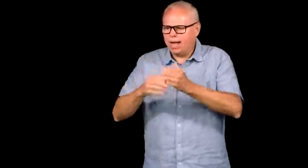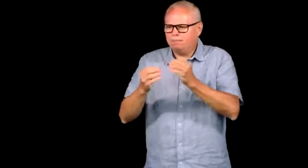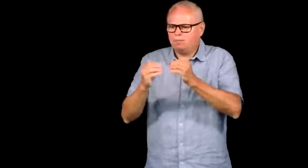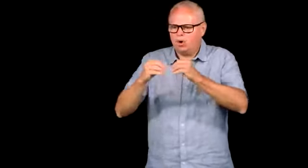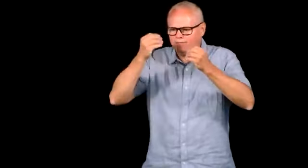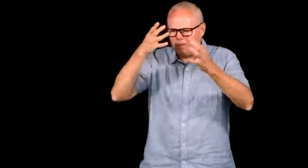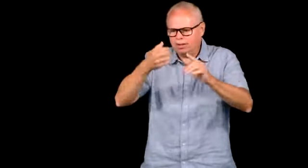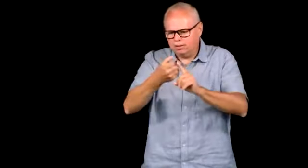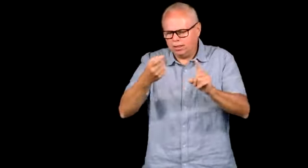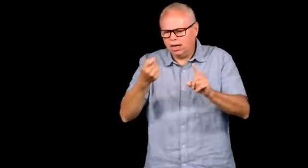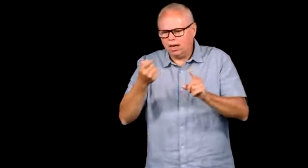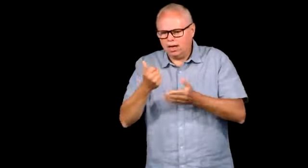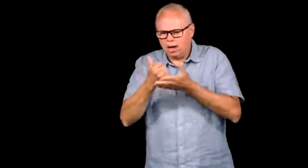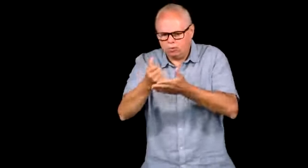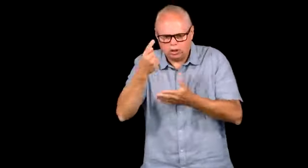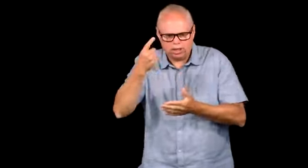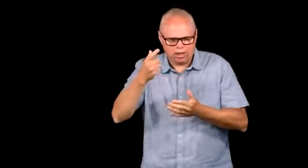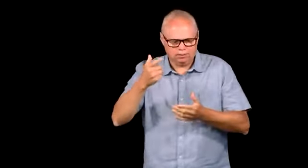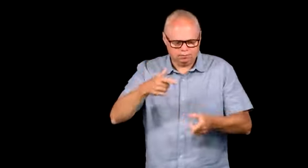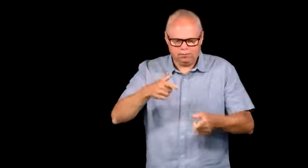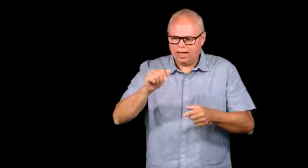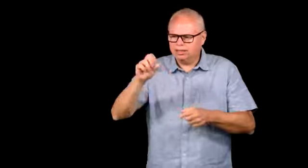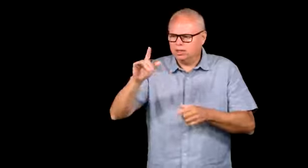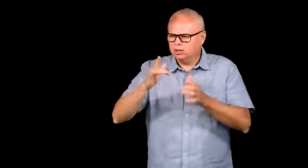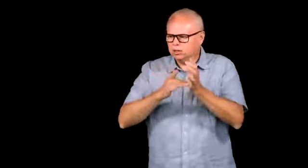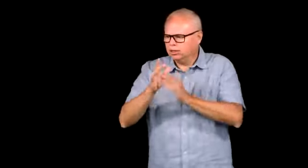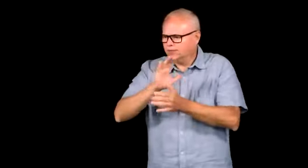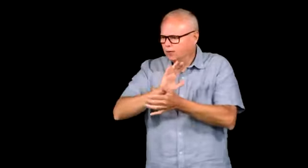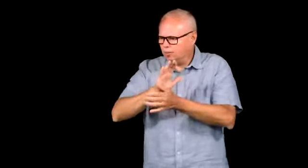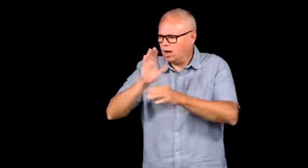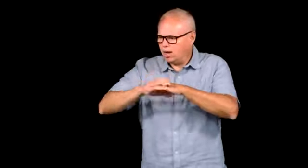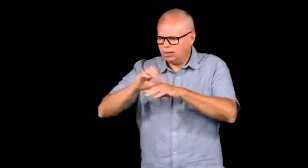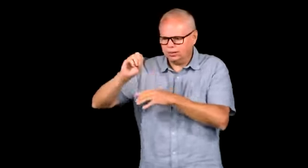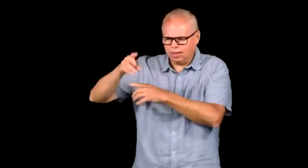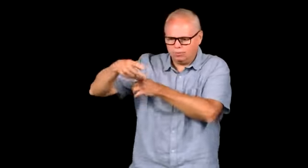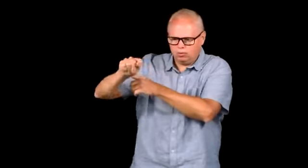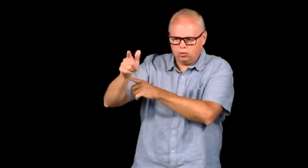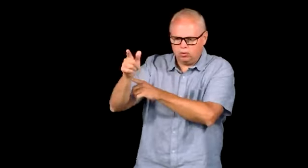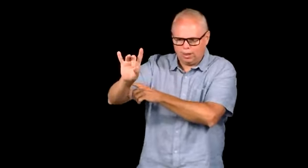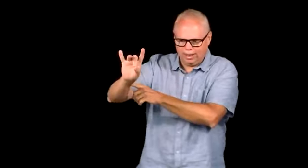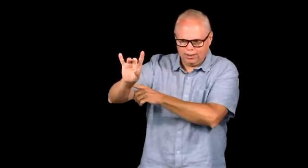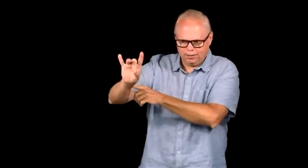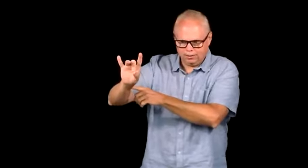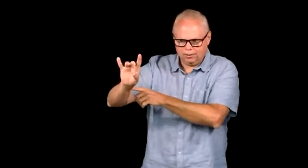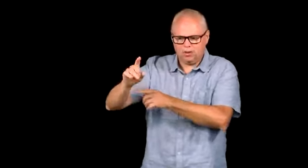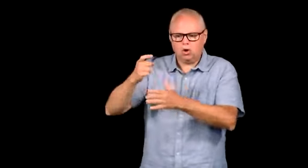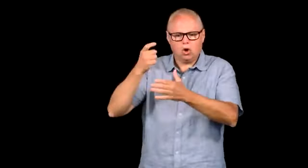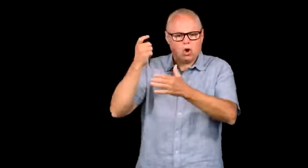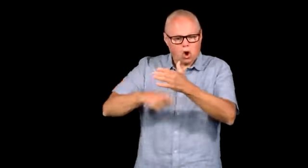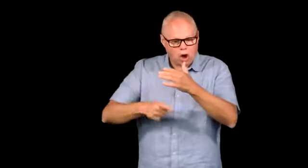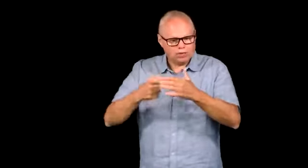I do want to give an update, an expansion to help people understand the movie Jesus on September